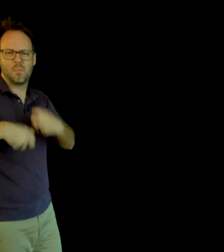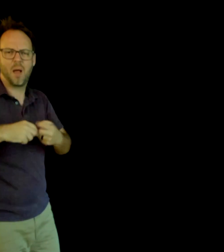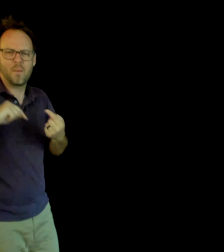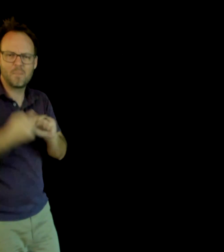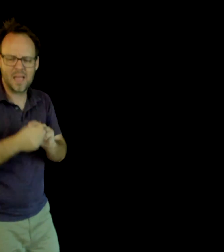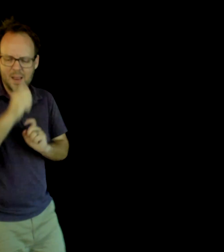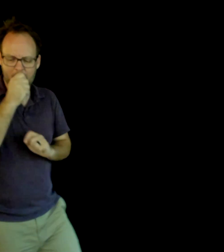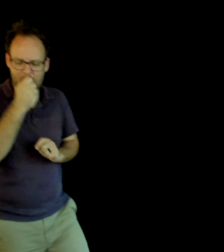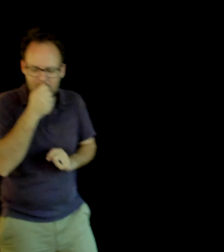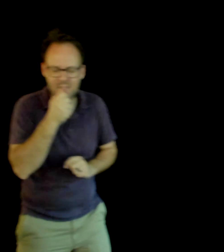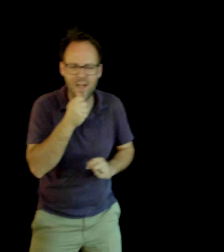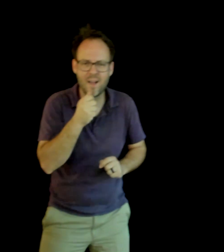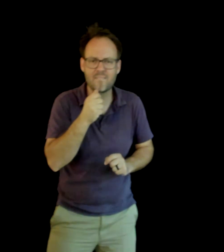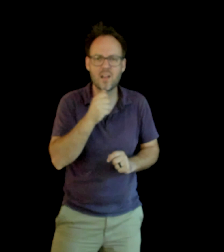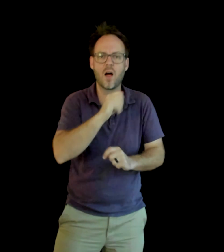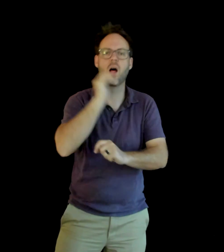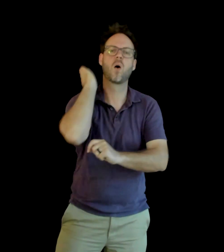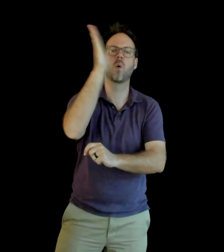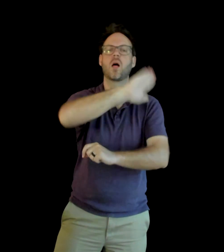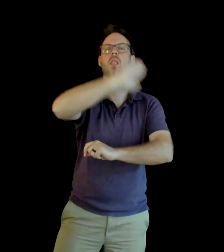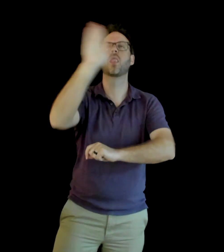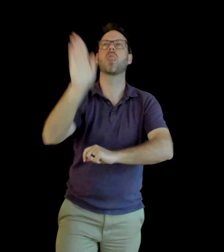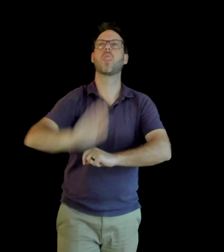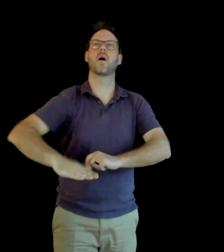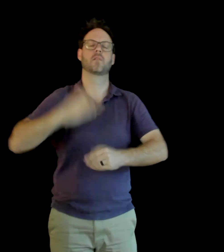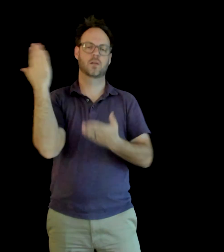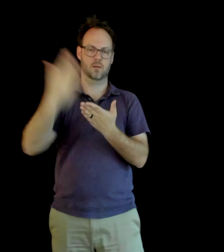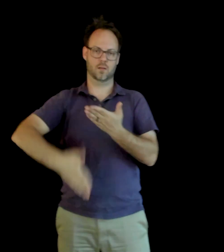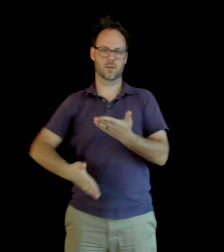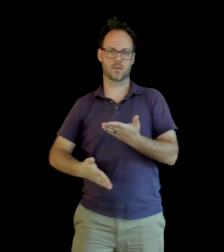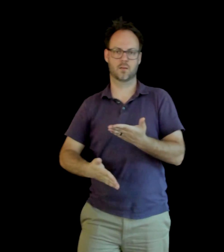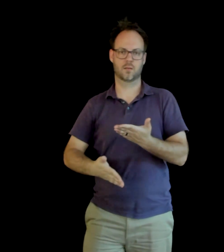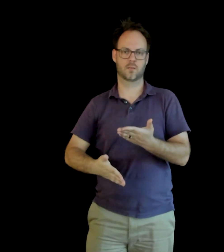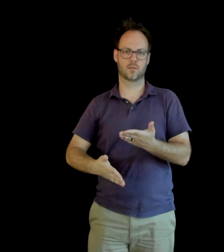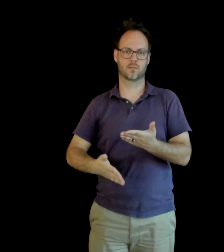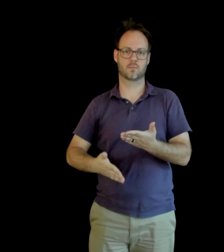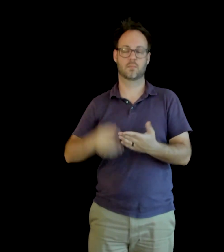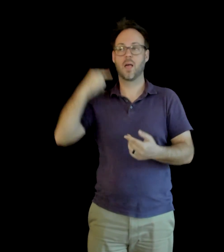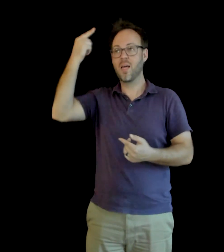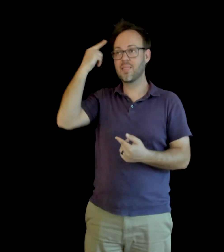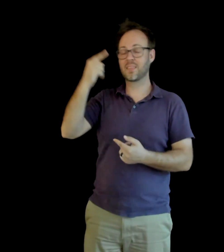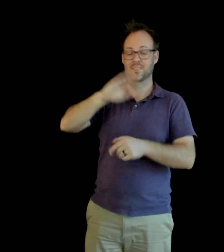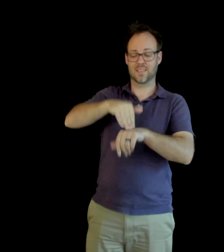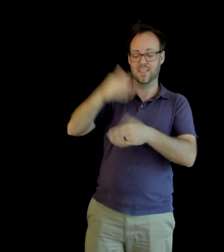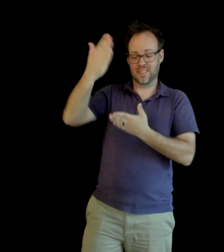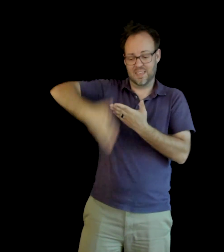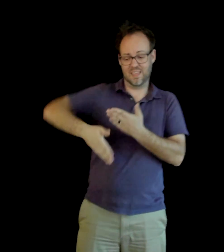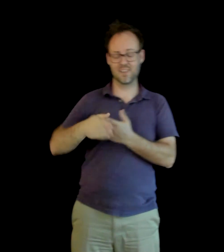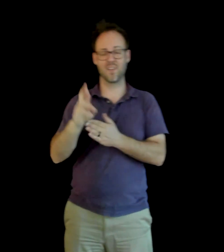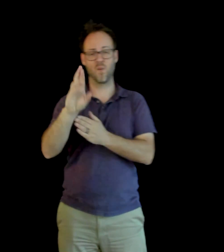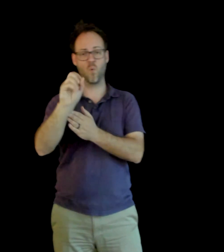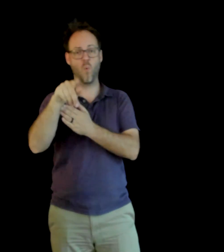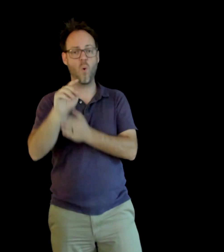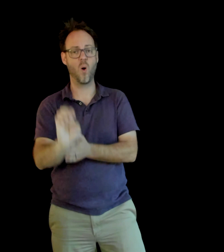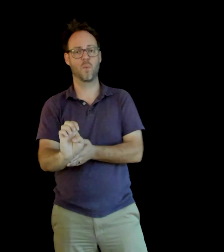that his problems and his pain and his suffering are never going to end. He thinks he's at the end of his